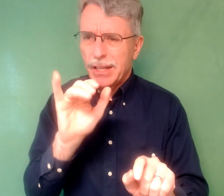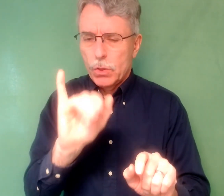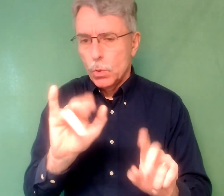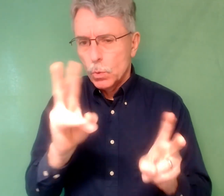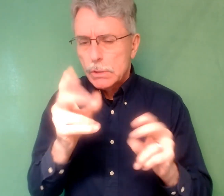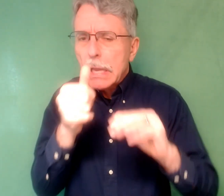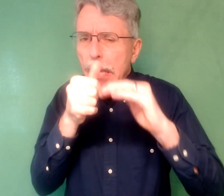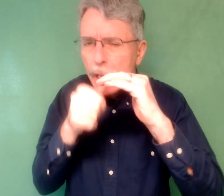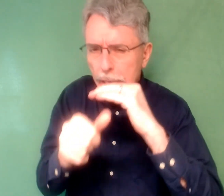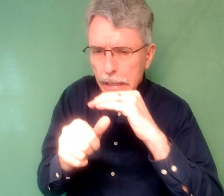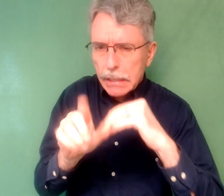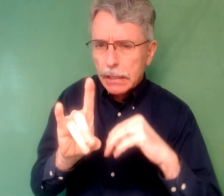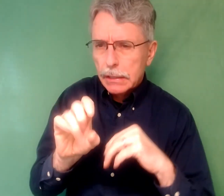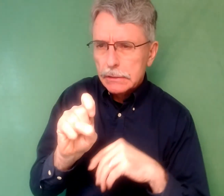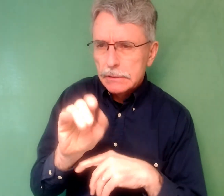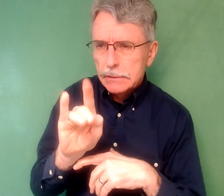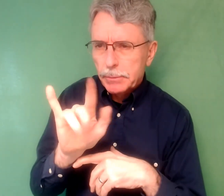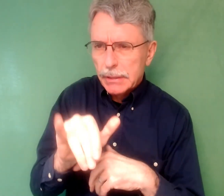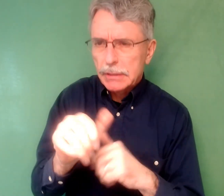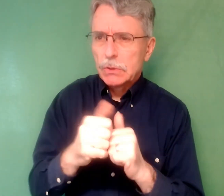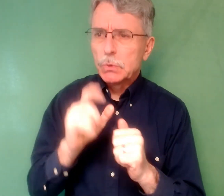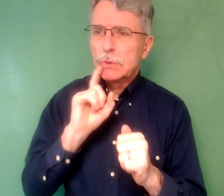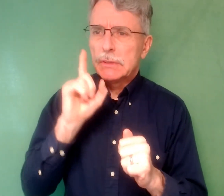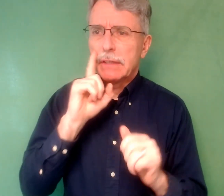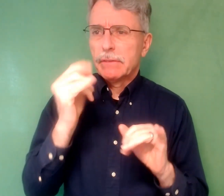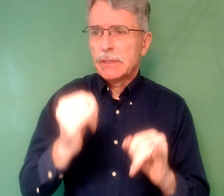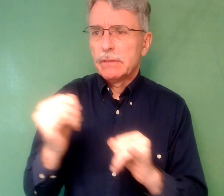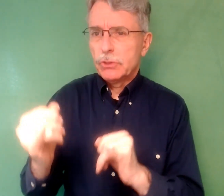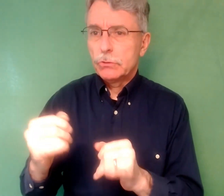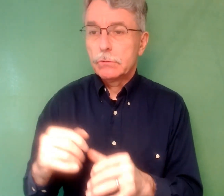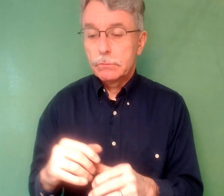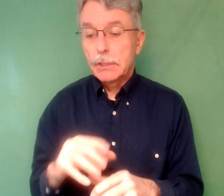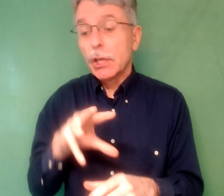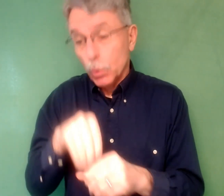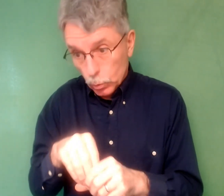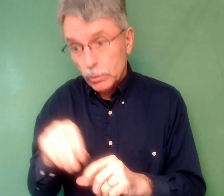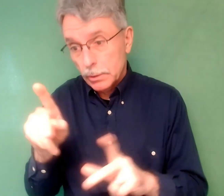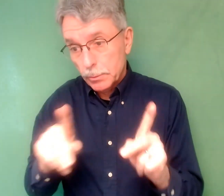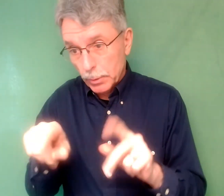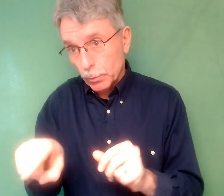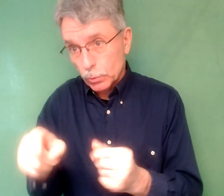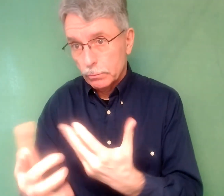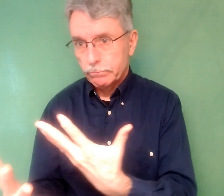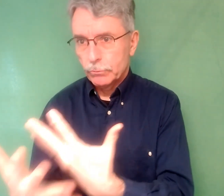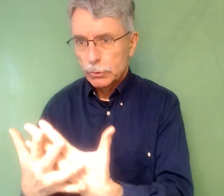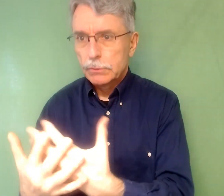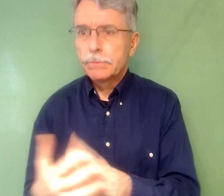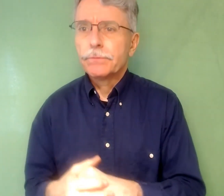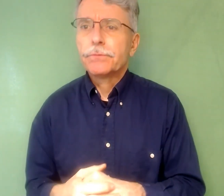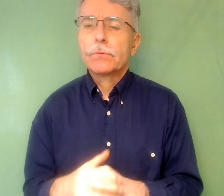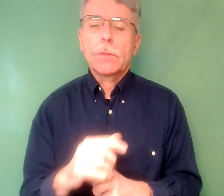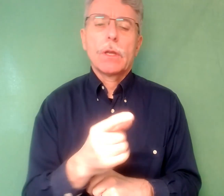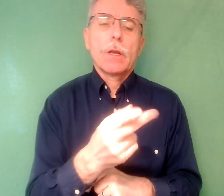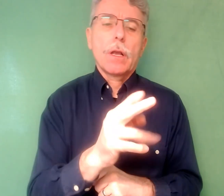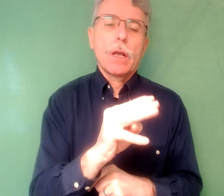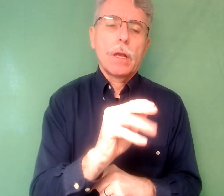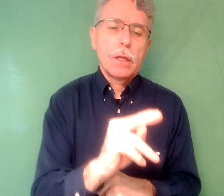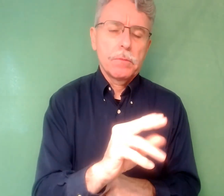vocational rehabilitation, adult basic education programming, and centers for independent living. The authors indicate